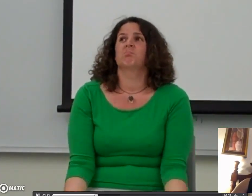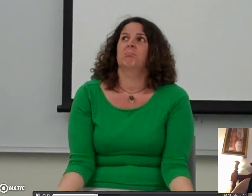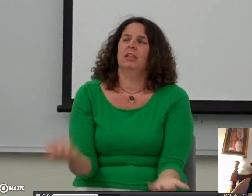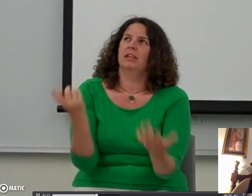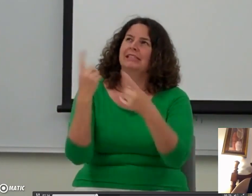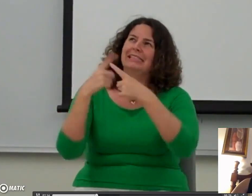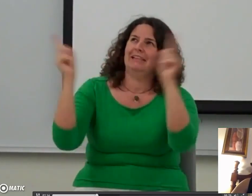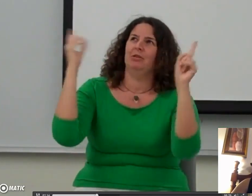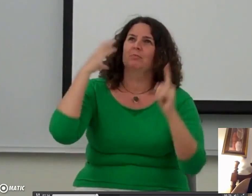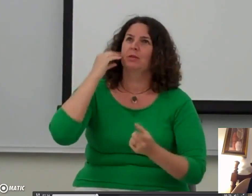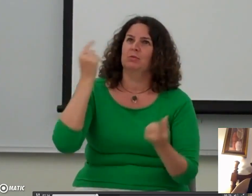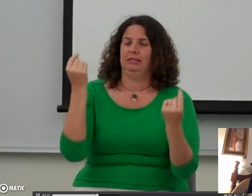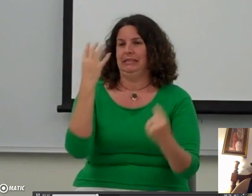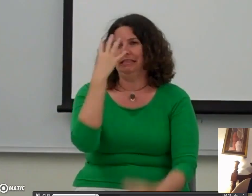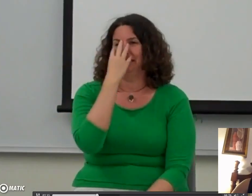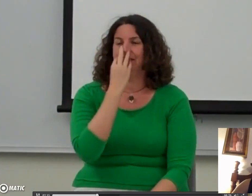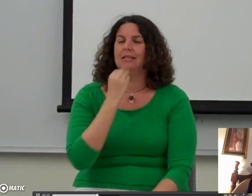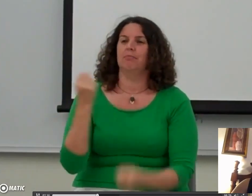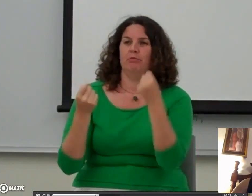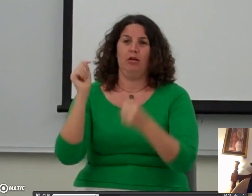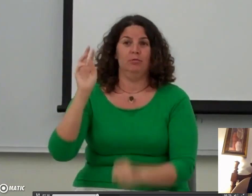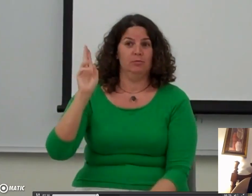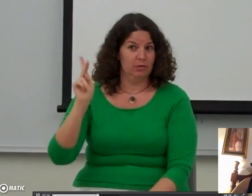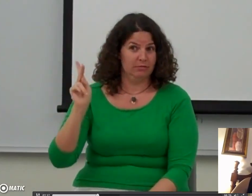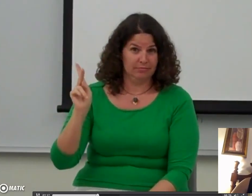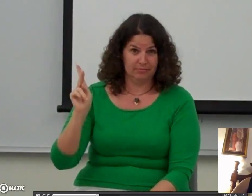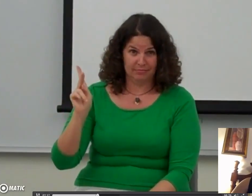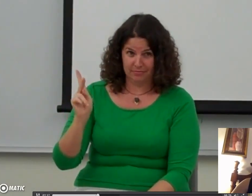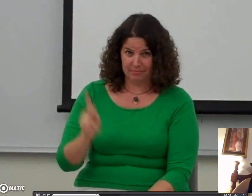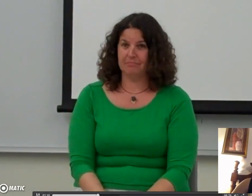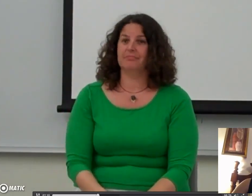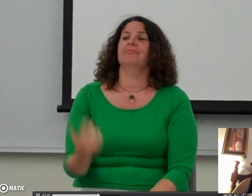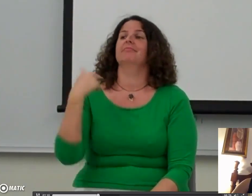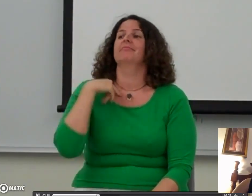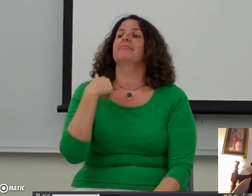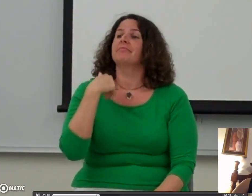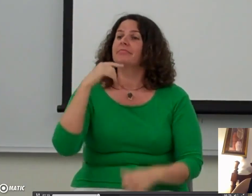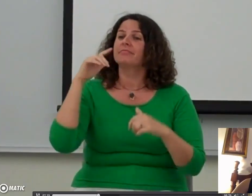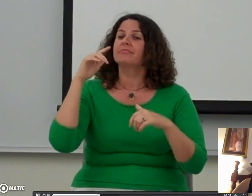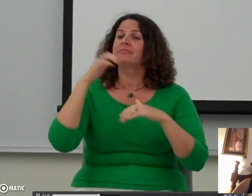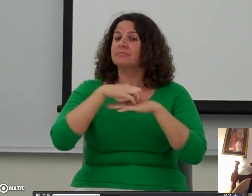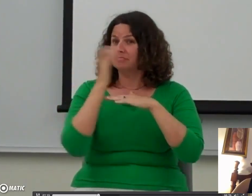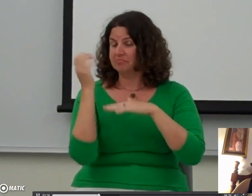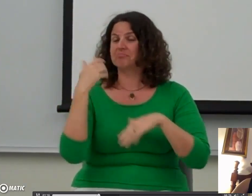the weather was still crazy. The rain continued. Um, so I thought maybe I could sleep in the trunk of the car.